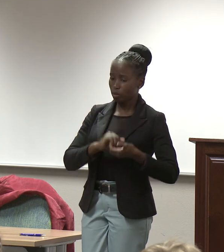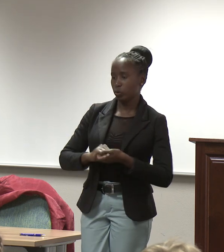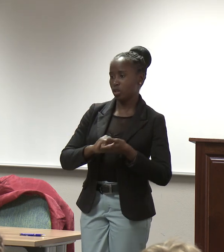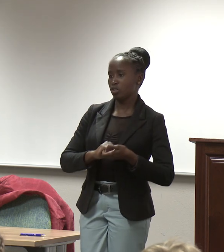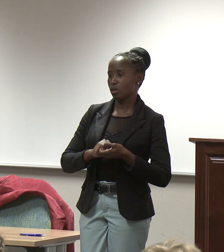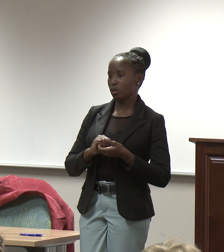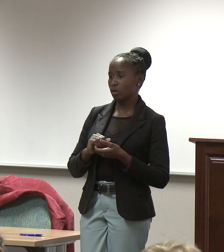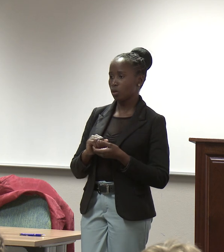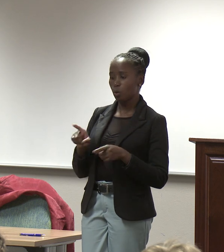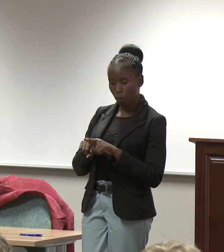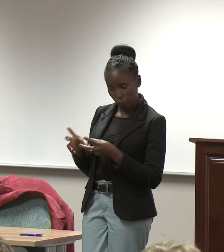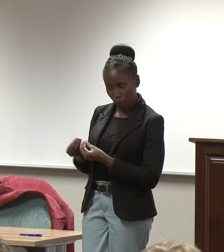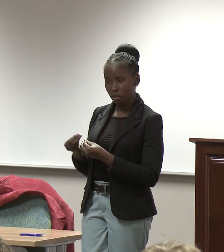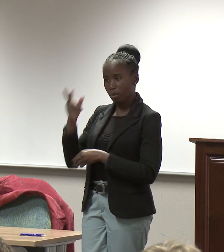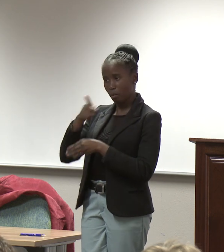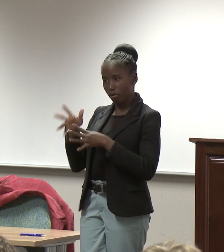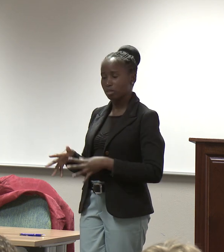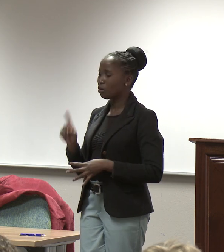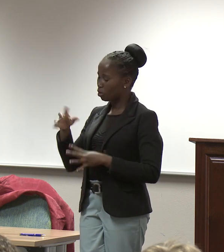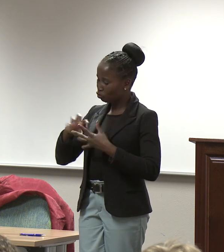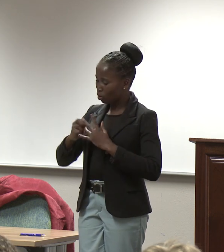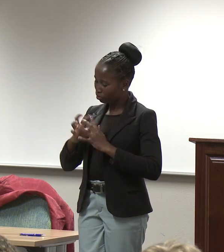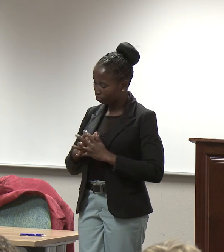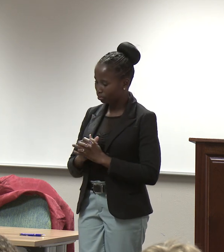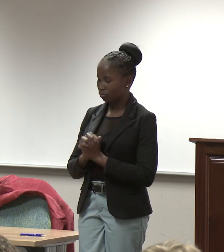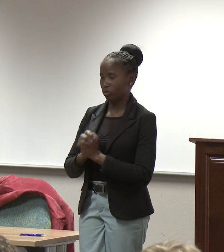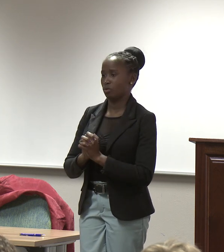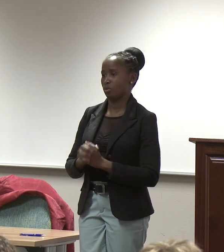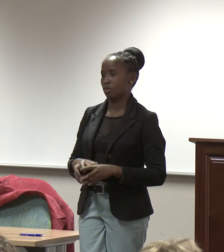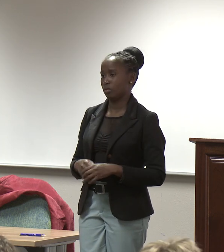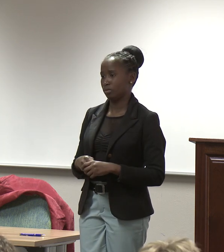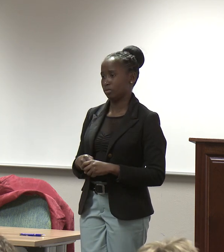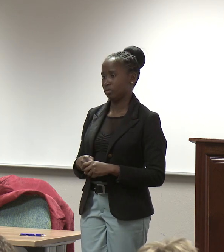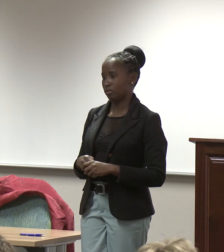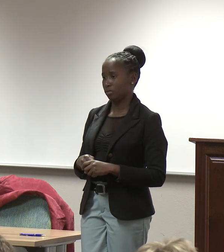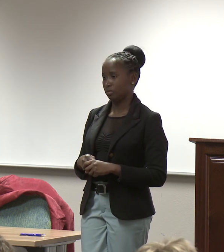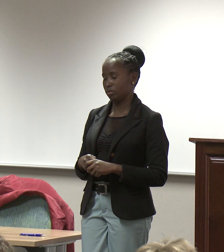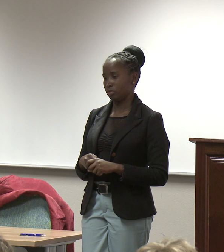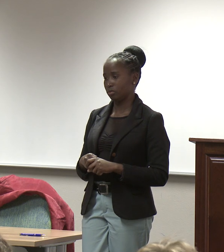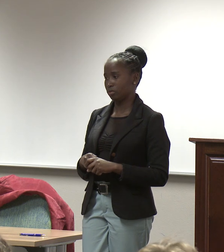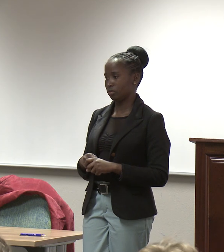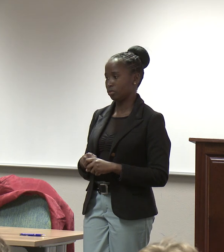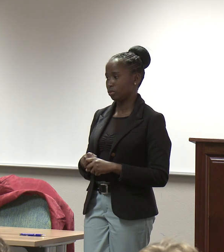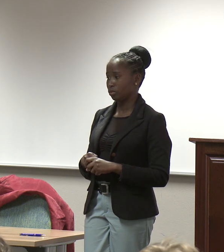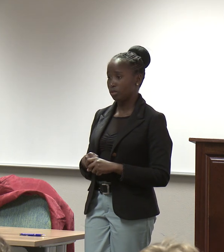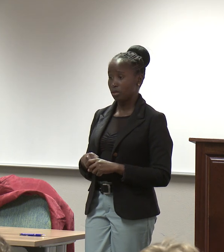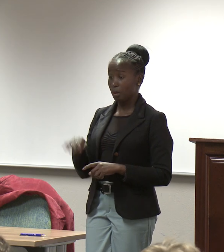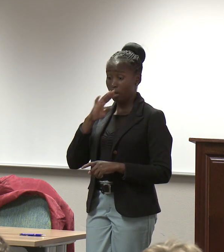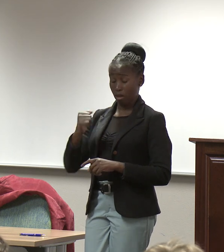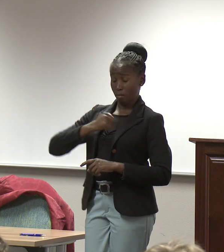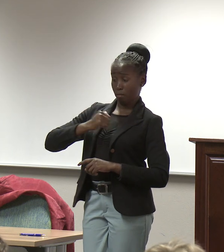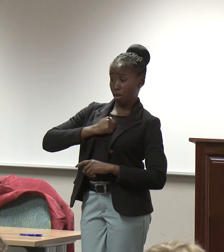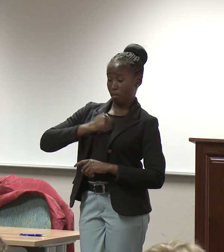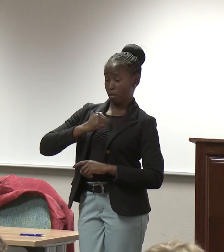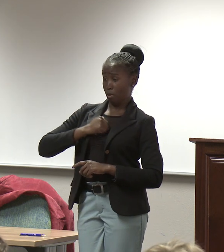professors. Try to unite. That's the logic of the social movement, social organization. Unite. Never put your name in first